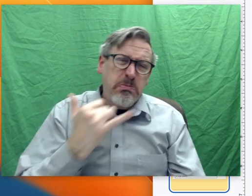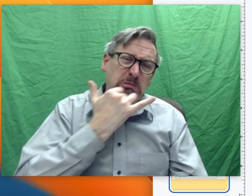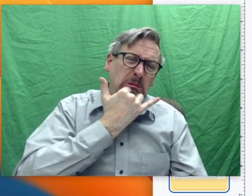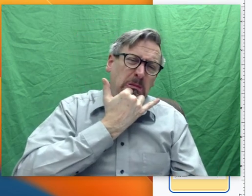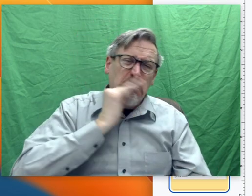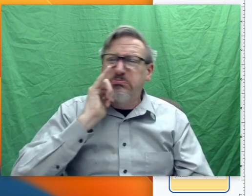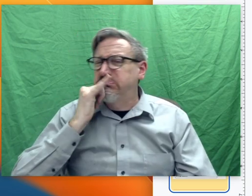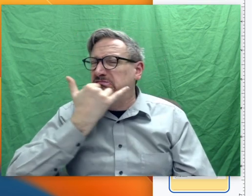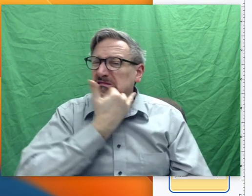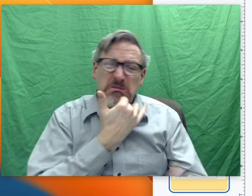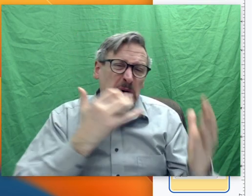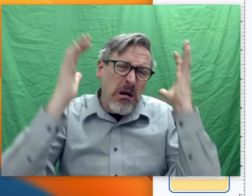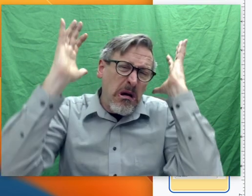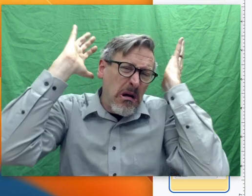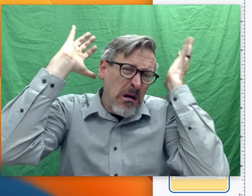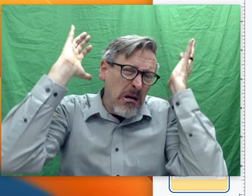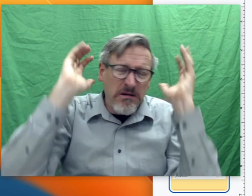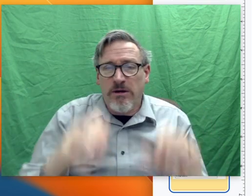god,